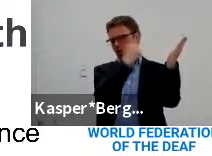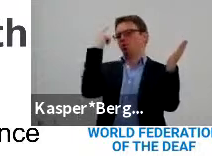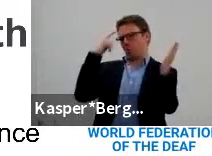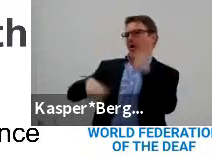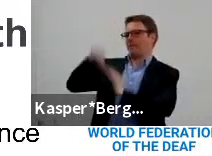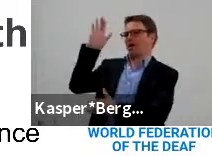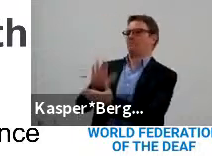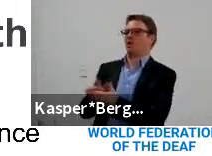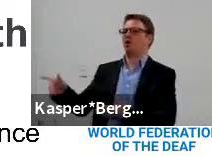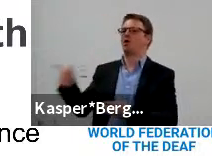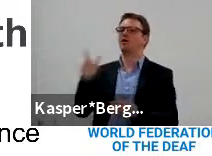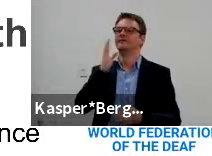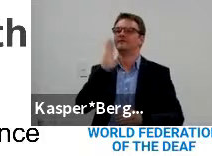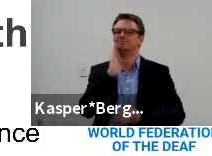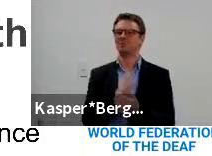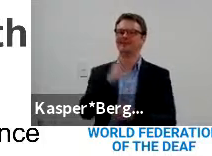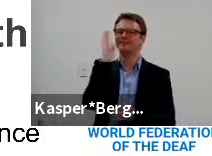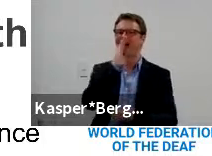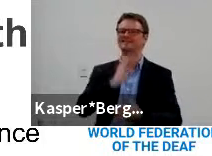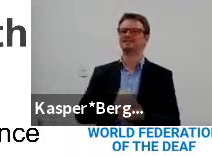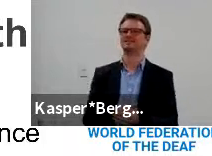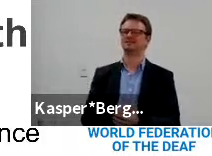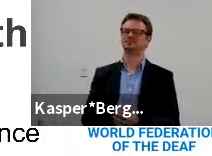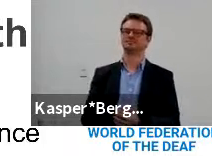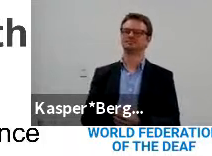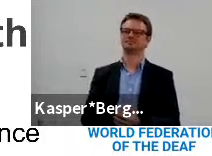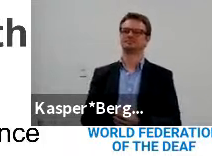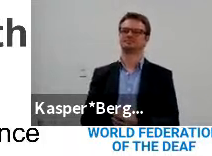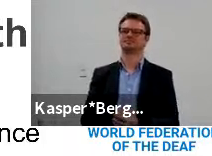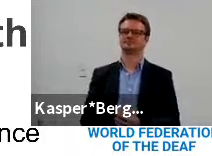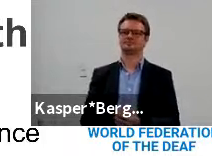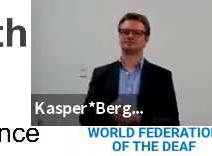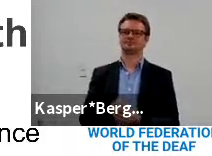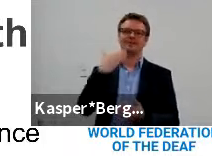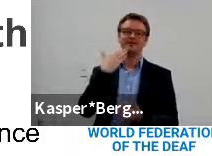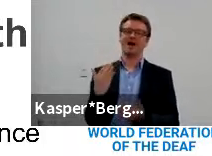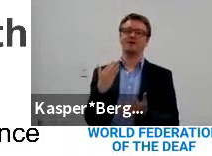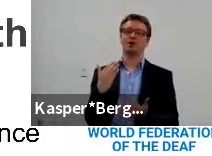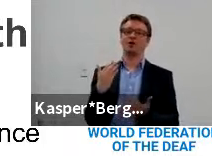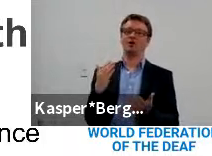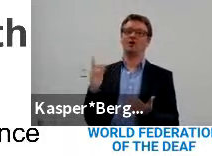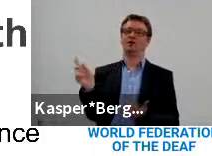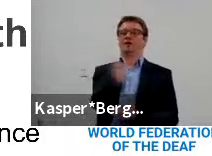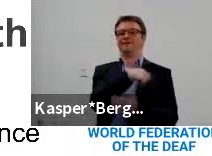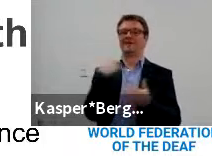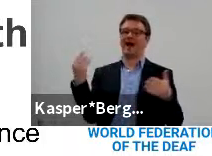when the deaf people see this, they don't believe the healthcare professional, they believe their friends on Facebook.